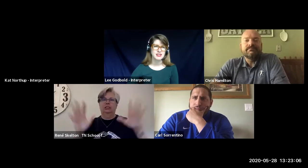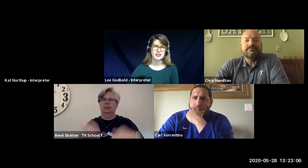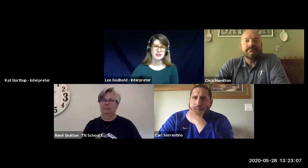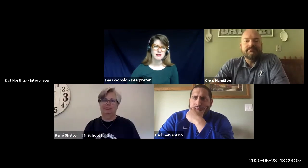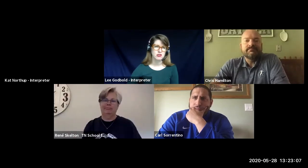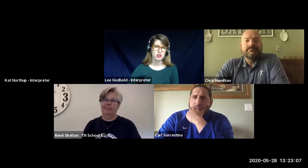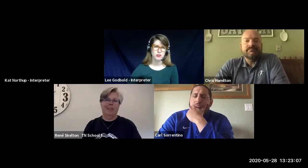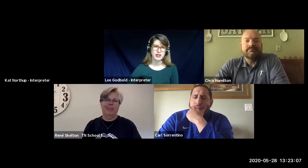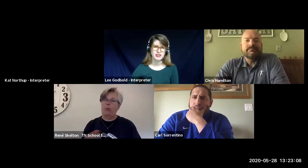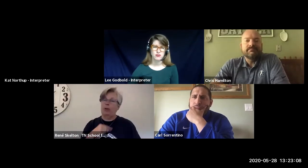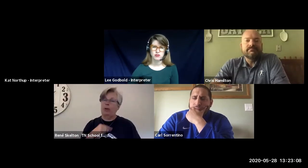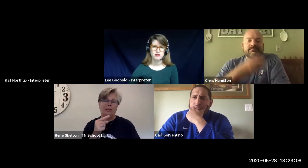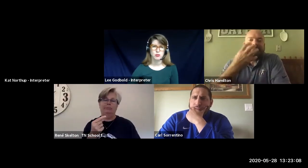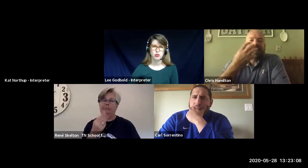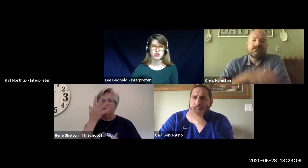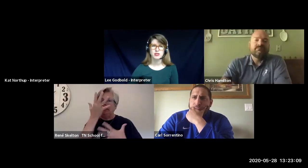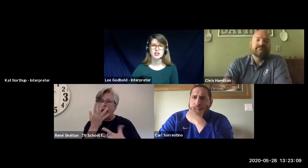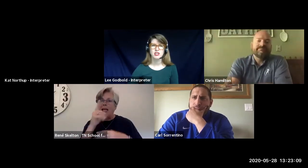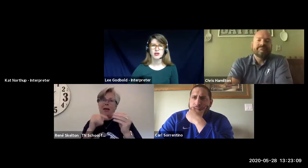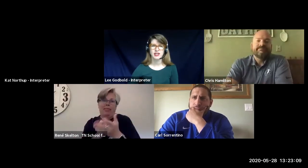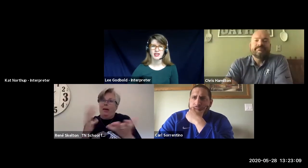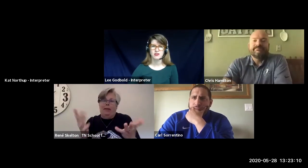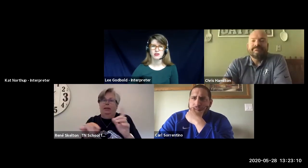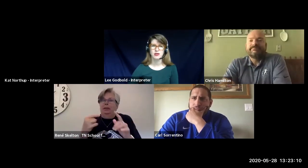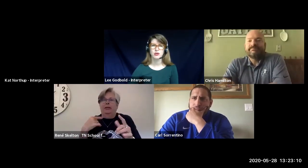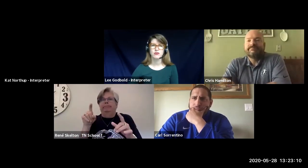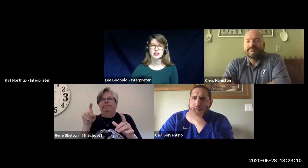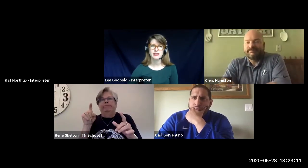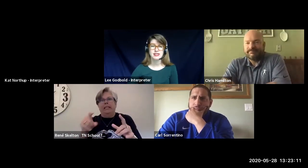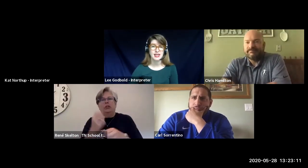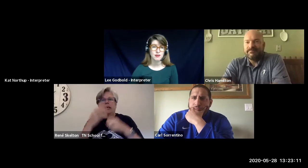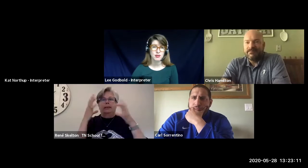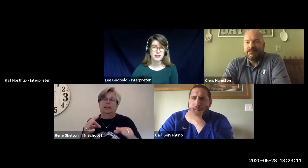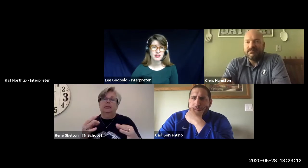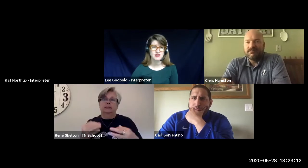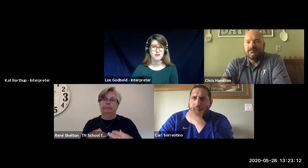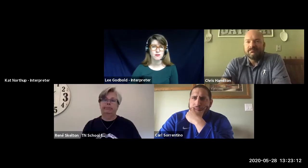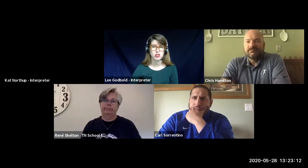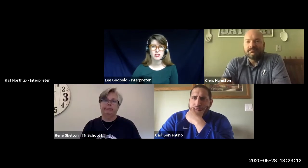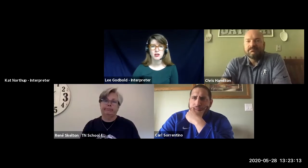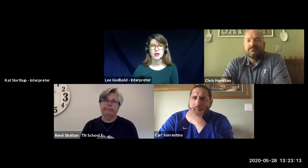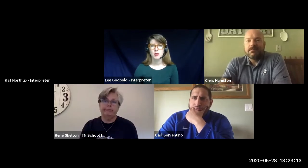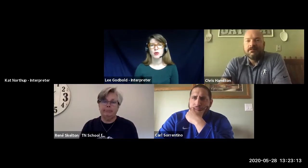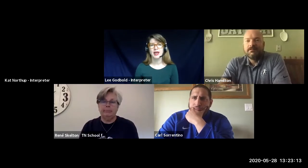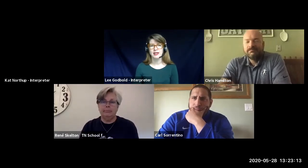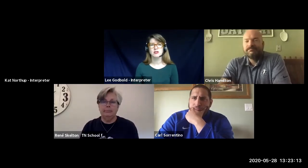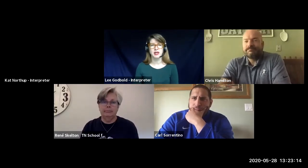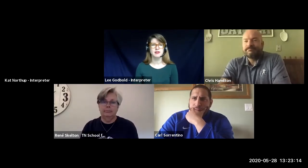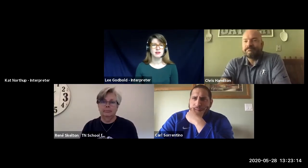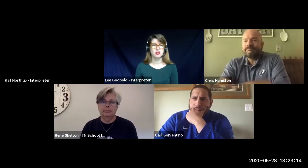and start practice for sports. So we decided to go ahead and cancel, and we're really sad about that. It's unfortunate, but we had to make a decision.